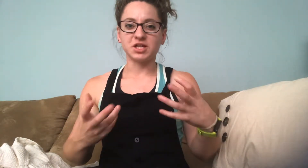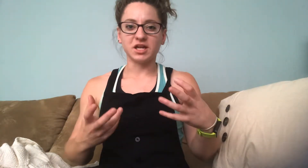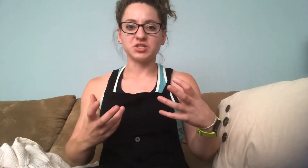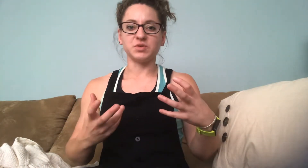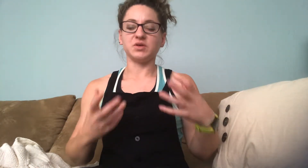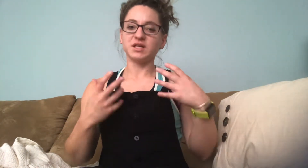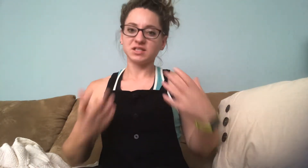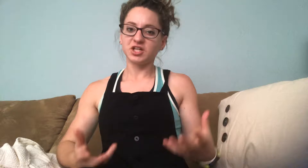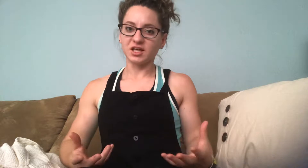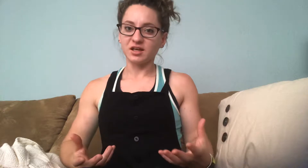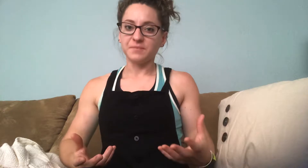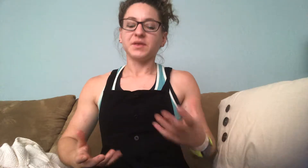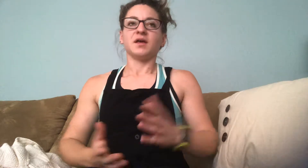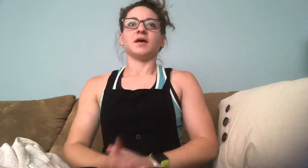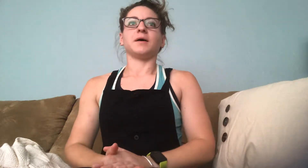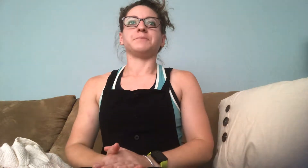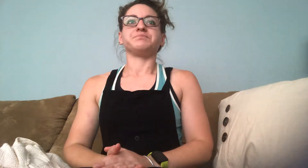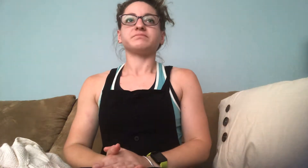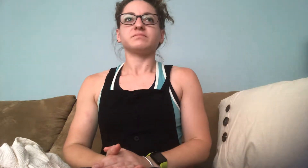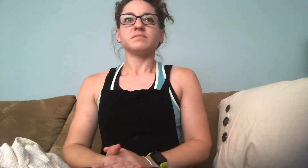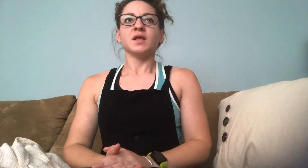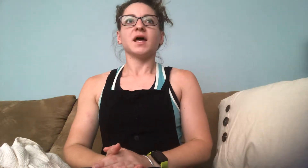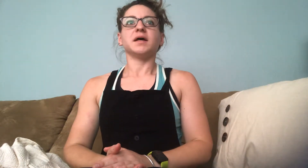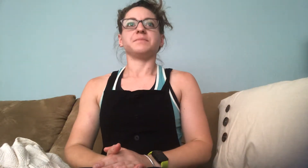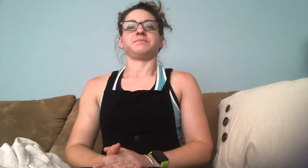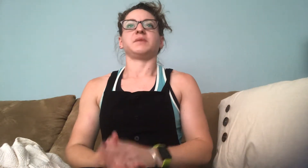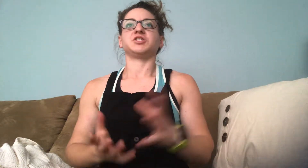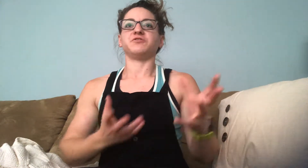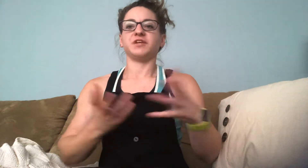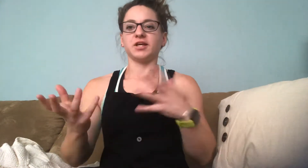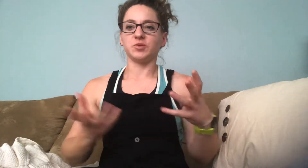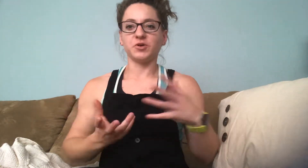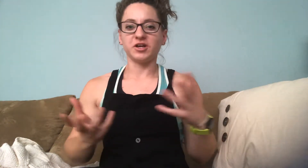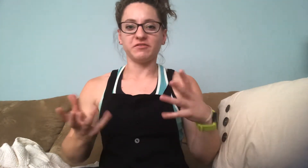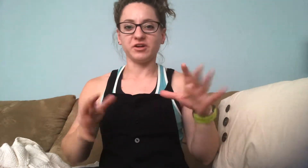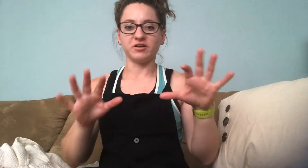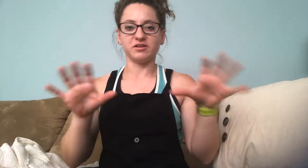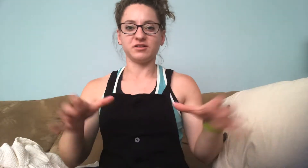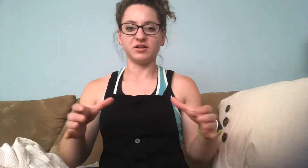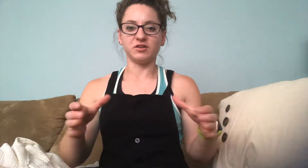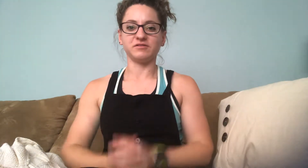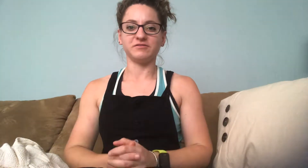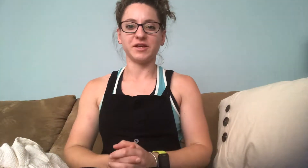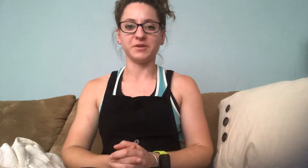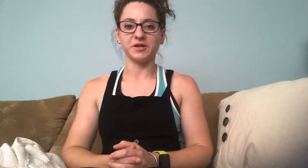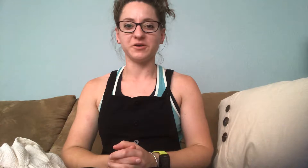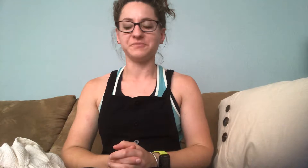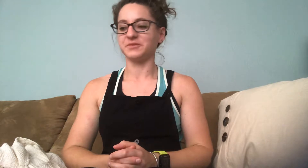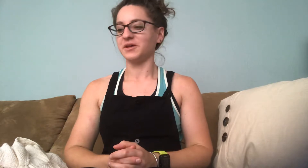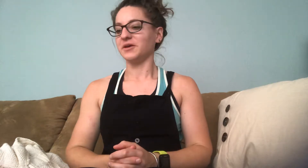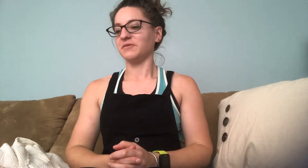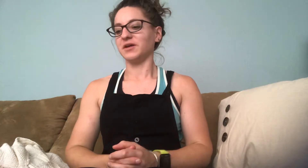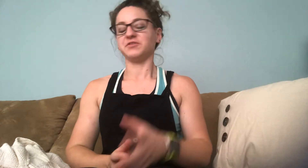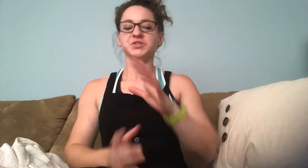establish a connection with you, and that's a good thing. Kind of makes you feel like you're part of their little family or whatever.